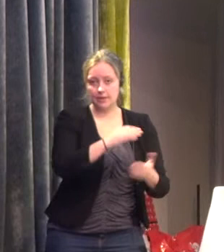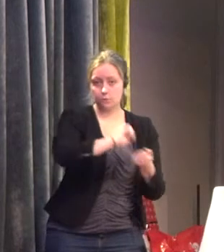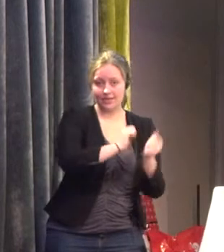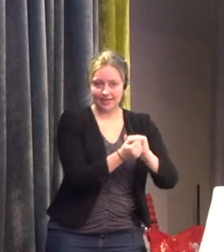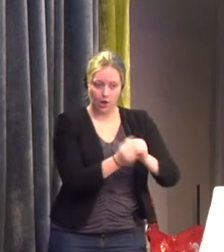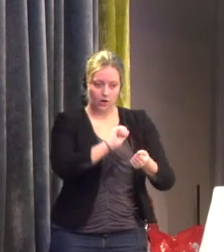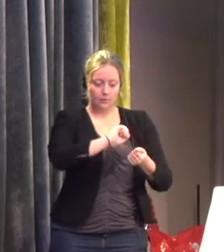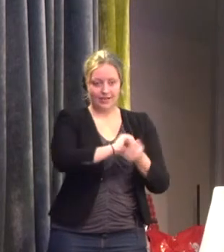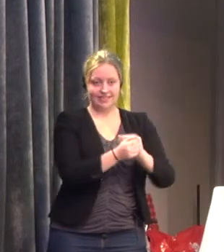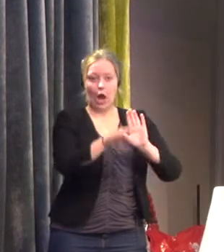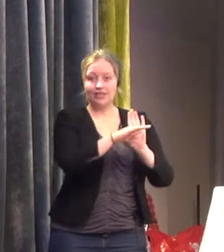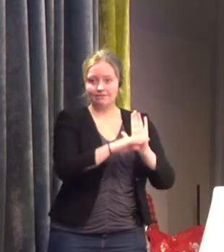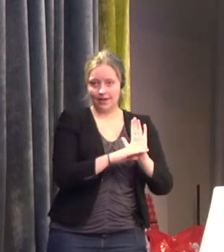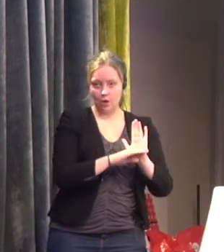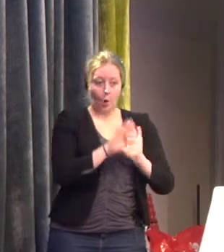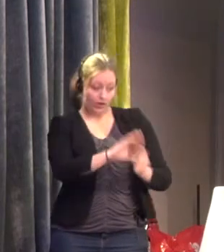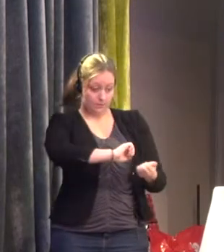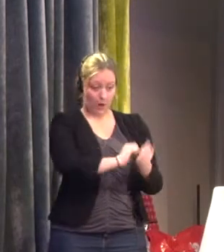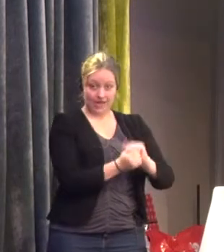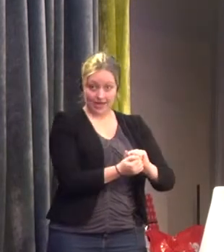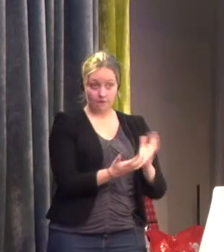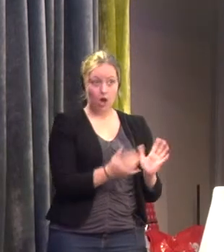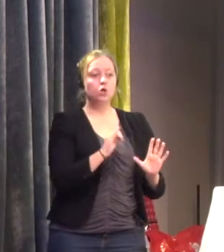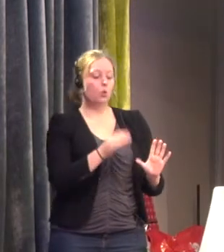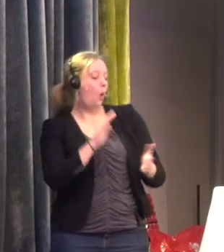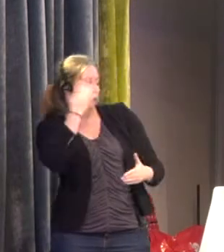to push for a disability treaty at the United Nations, and he kept